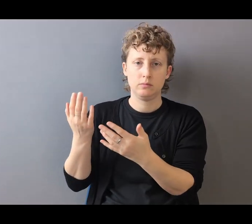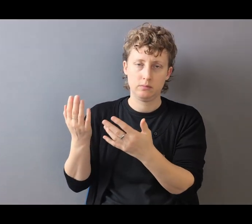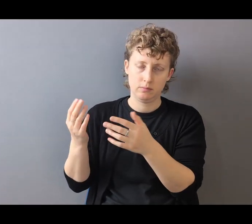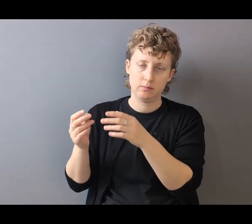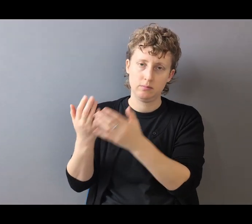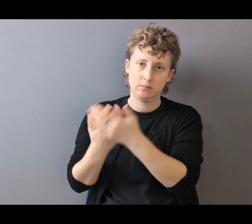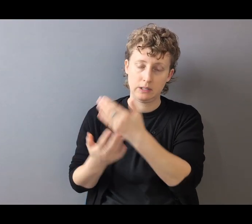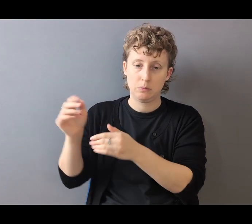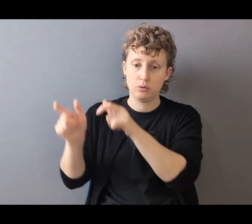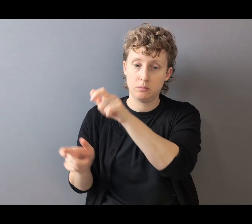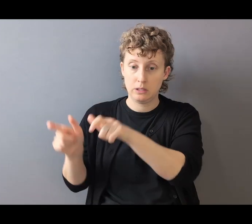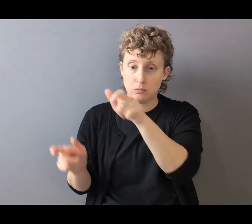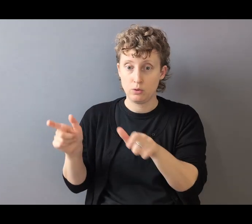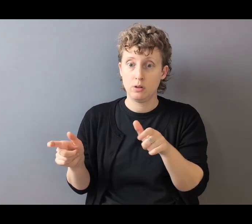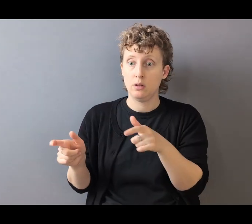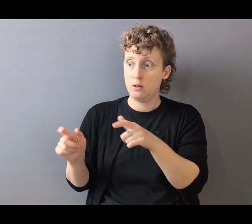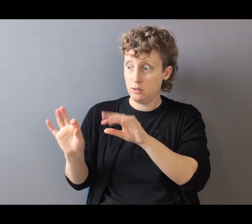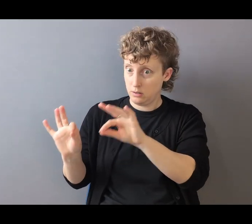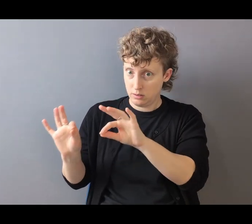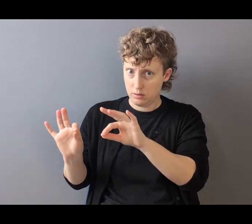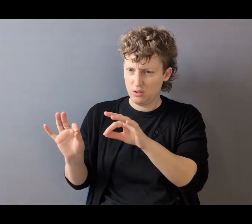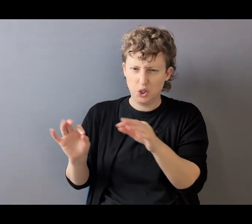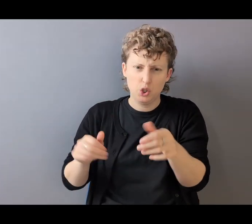really, I think, we need more of that.